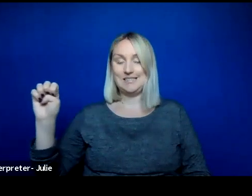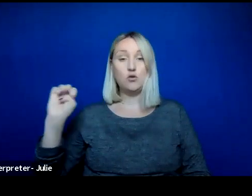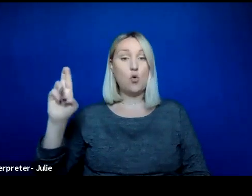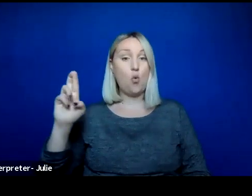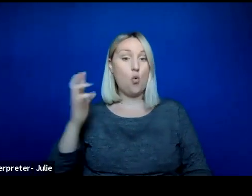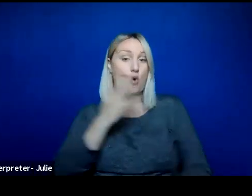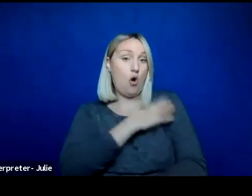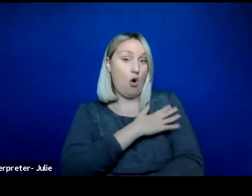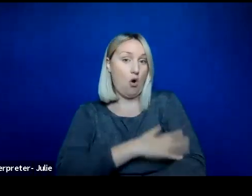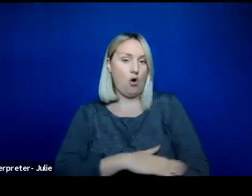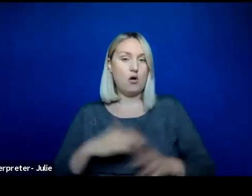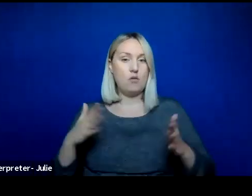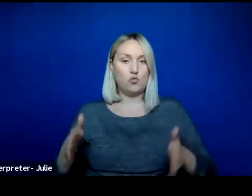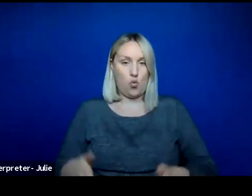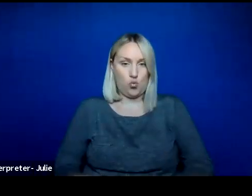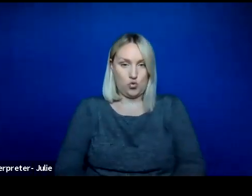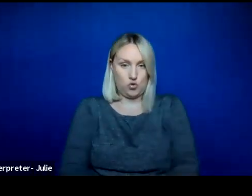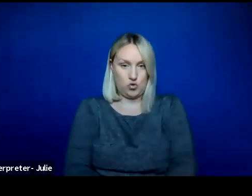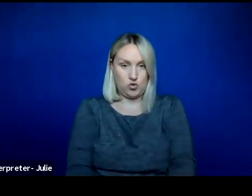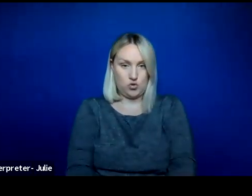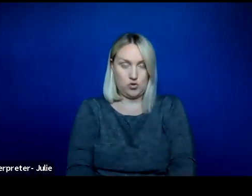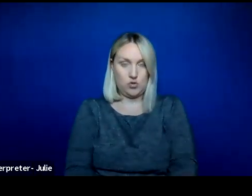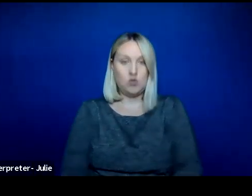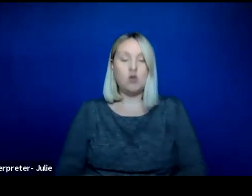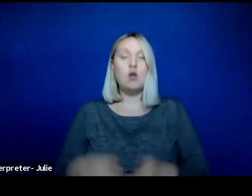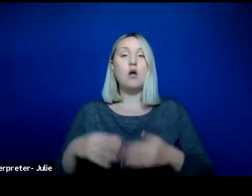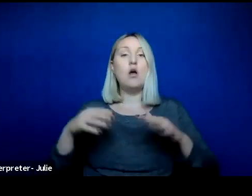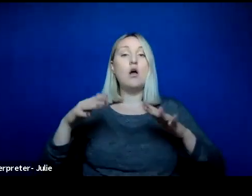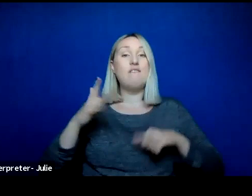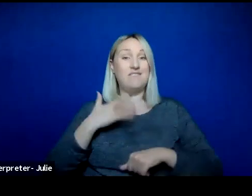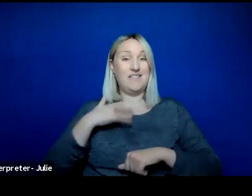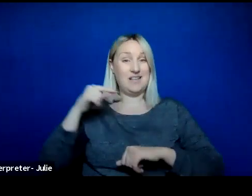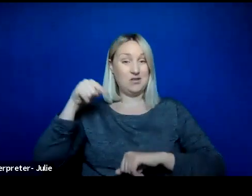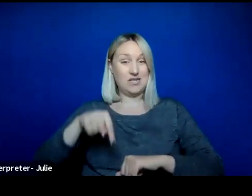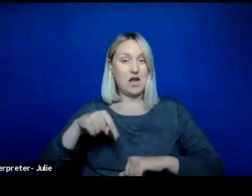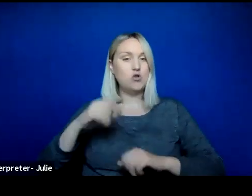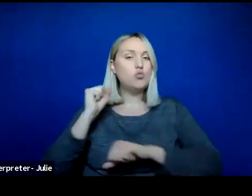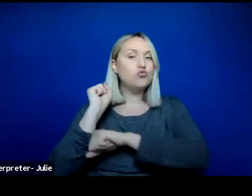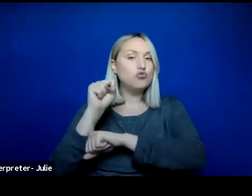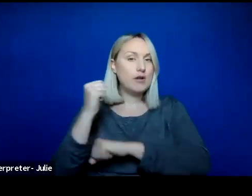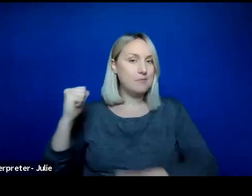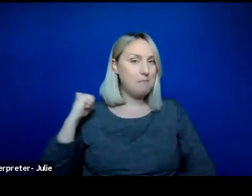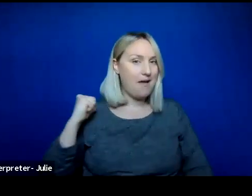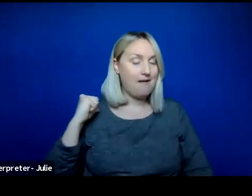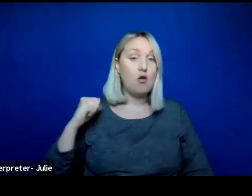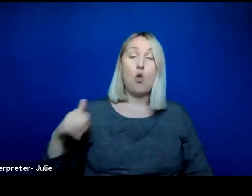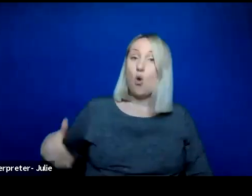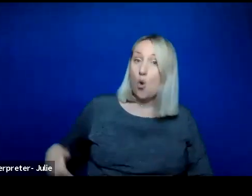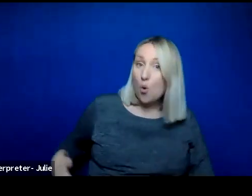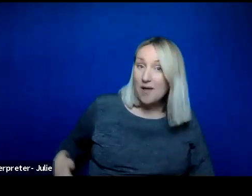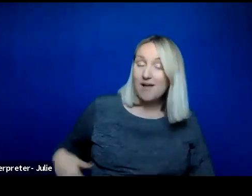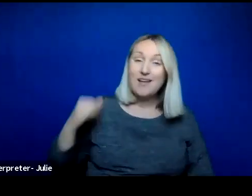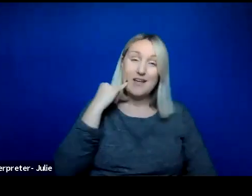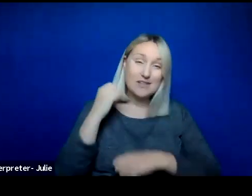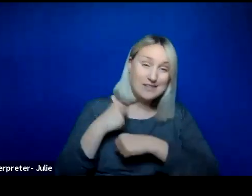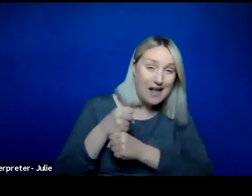arms forward, and then gently reach down, stretching out the back. The low back, if it's tight,